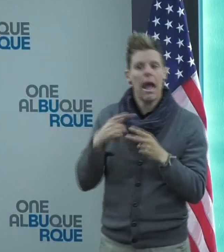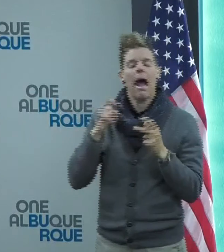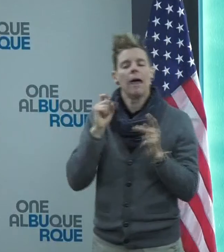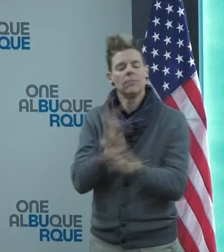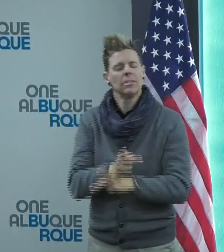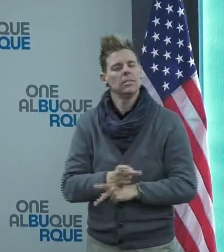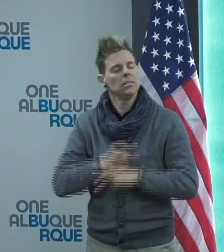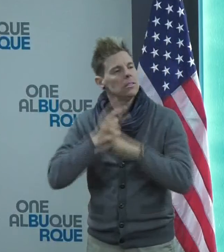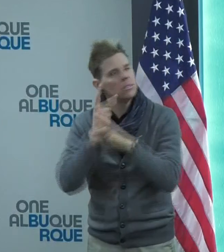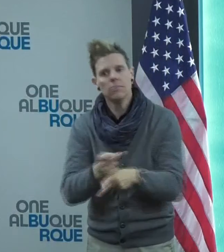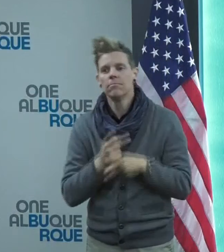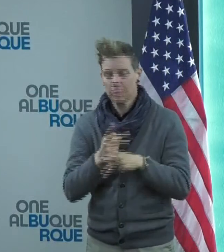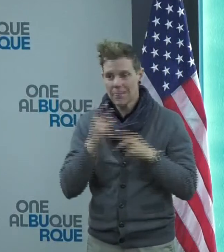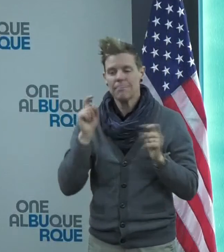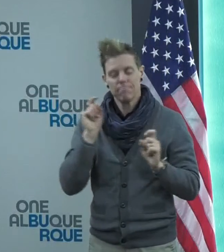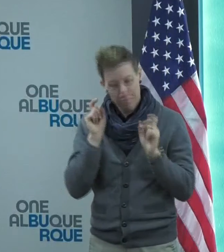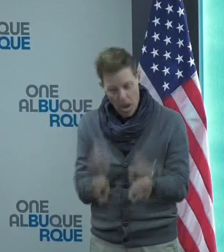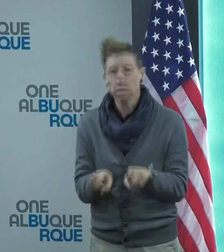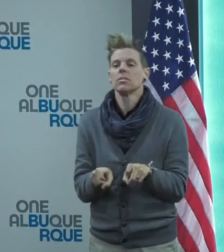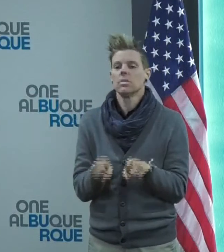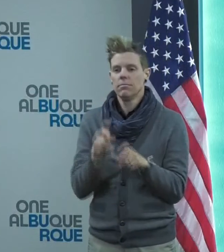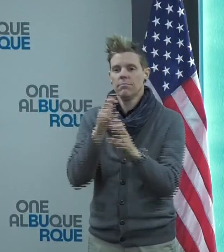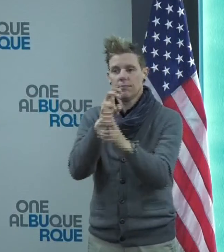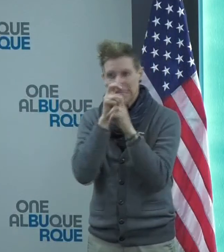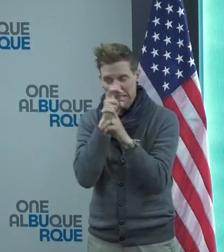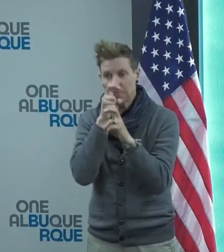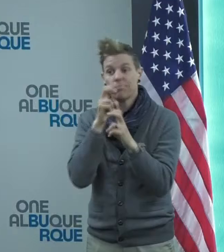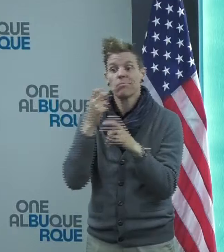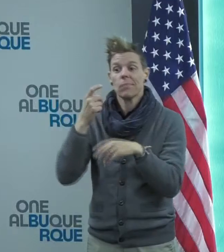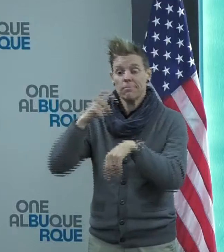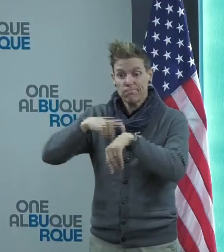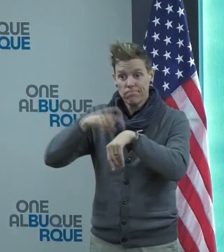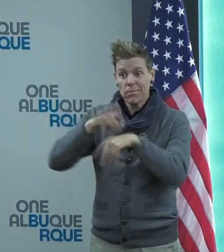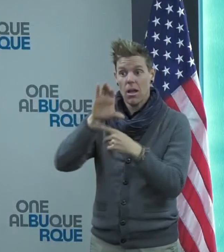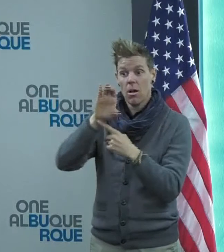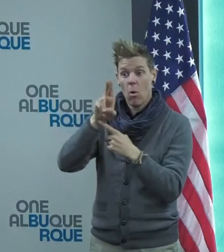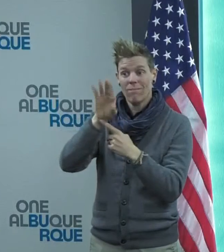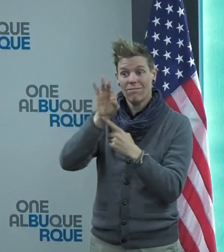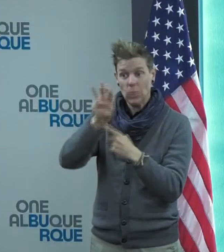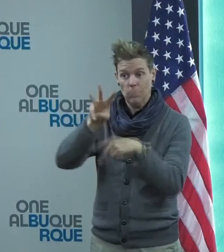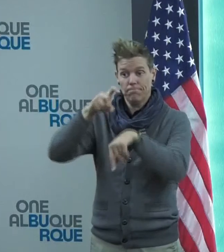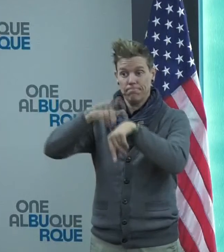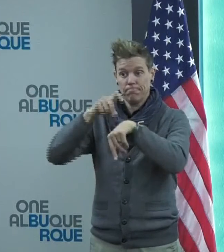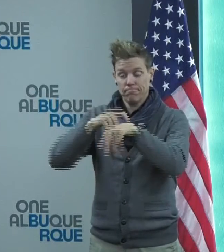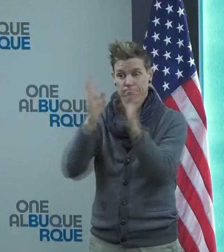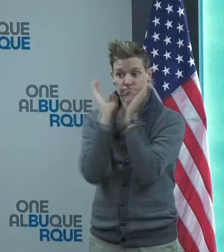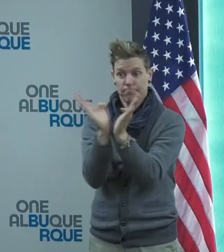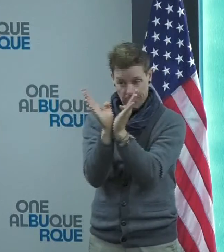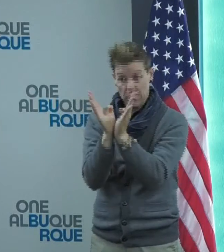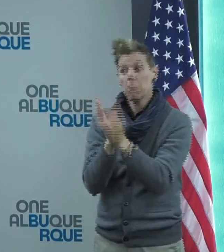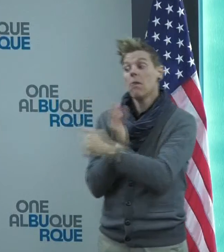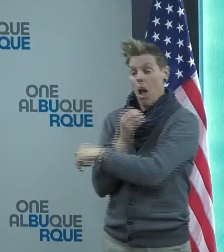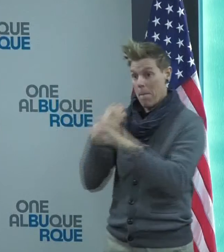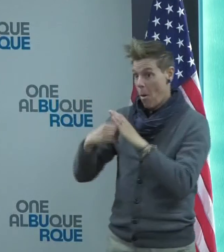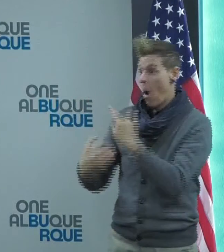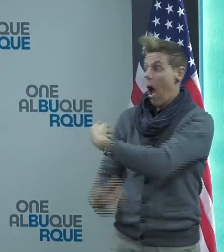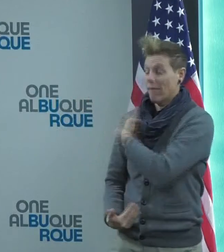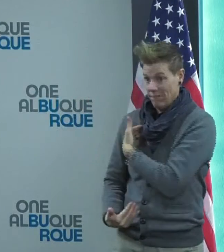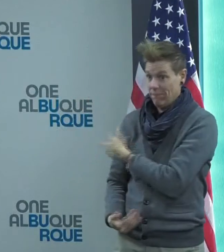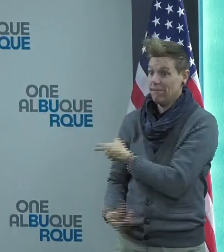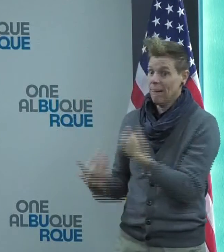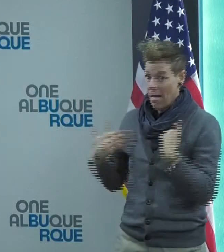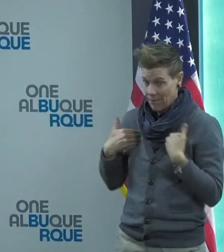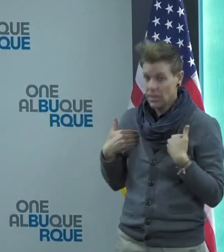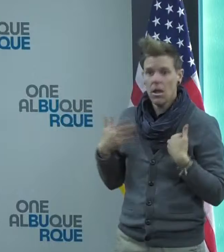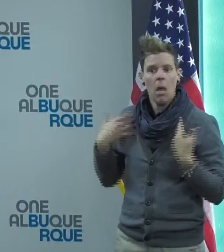strict curfew, which El Paso is now under. But we do want to let folks know that these are on the horizon. I don't want us to be El Paso. I